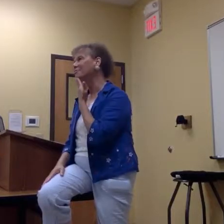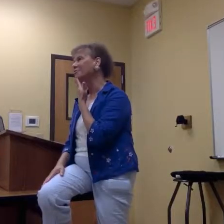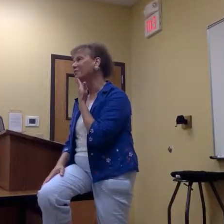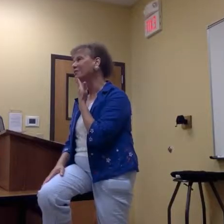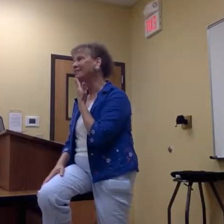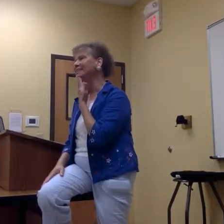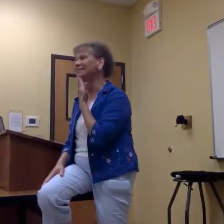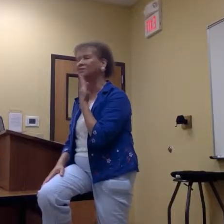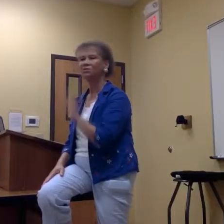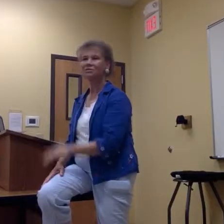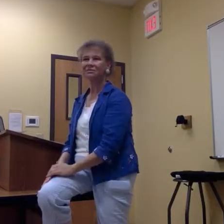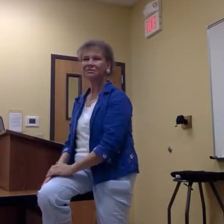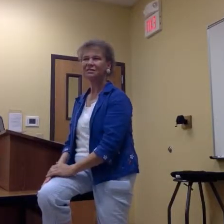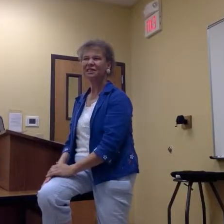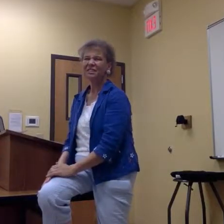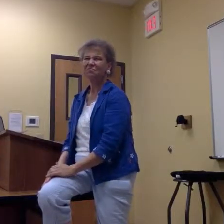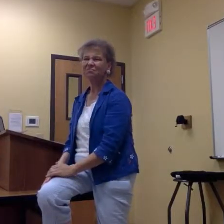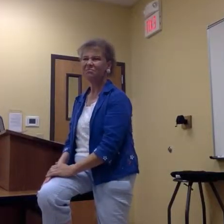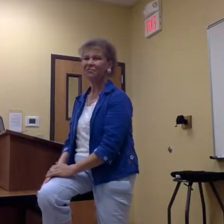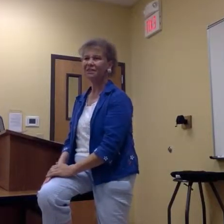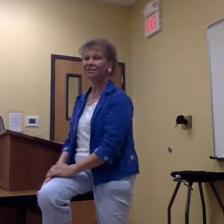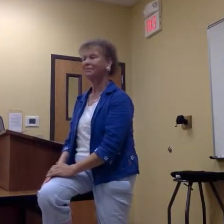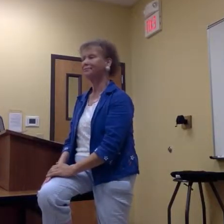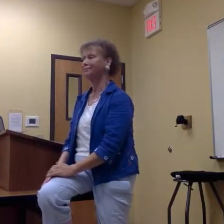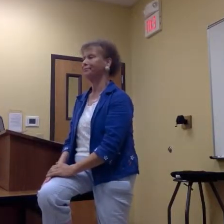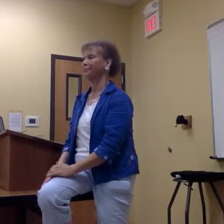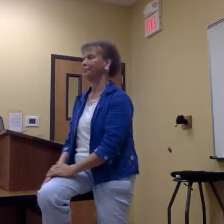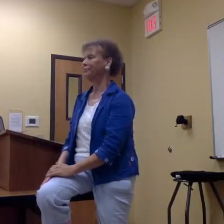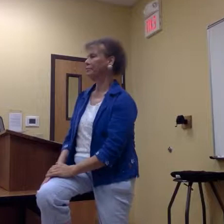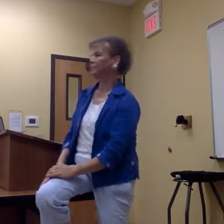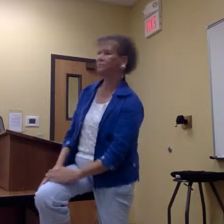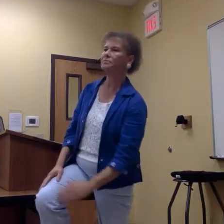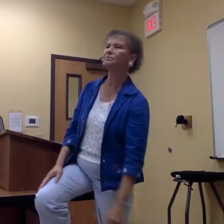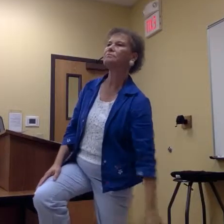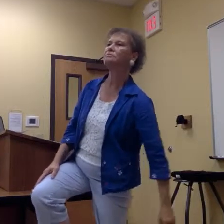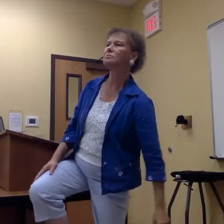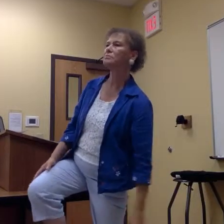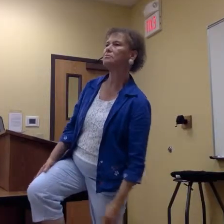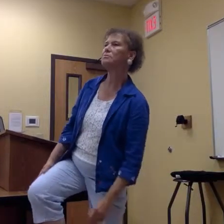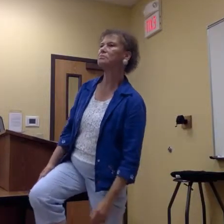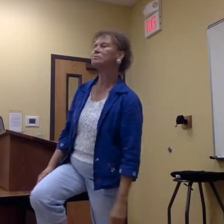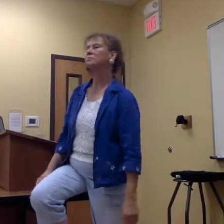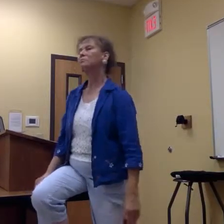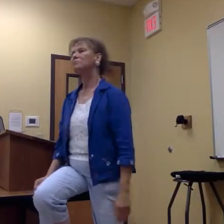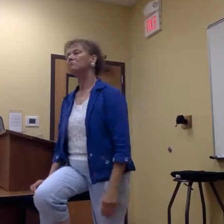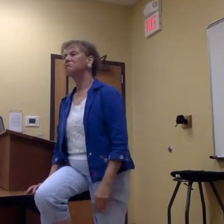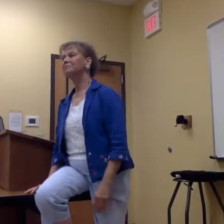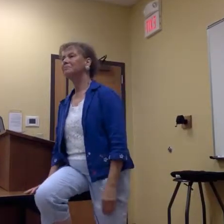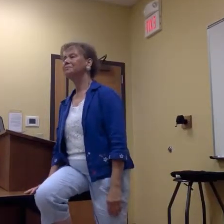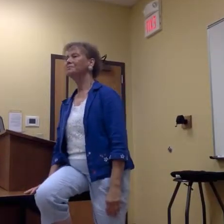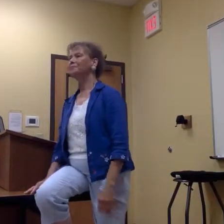right? You're talking about like wine, say that the wine was aged, would you do